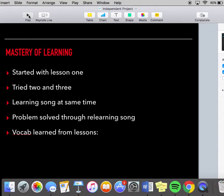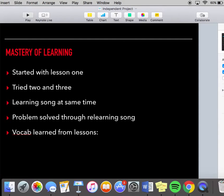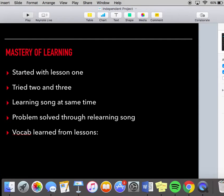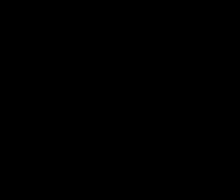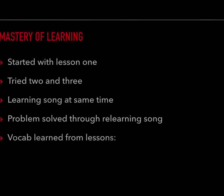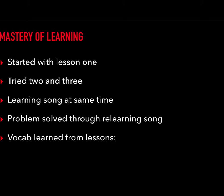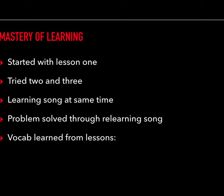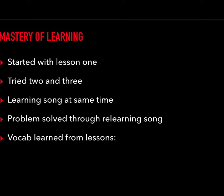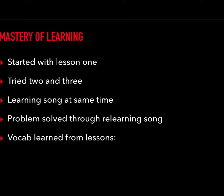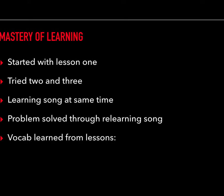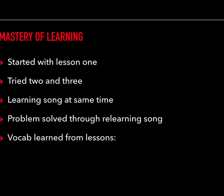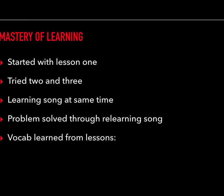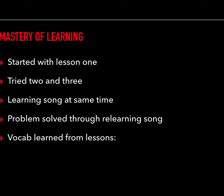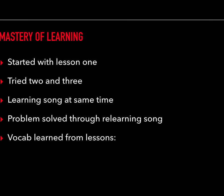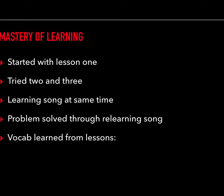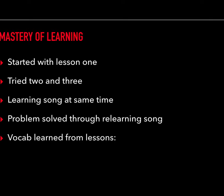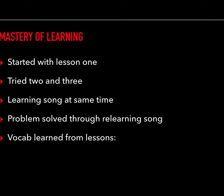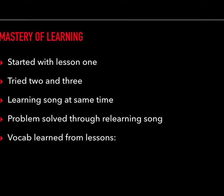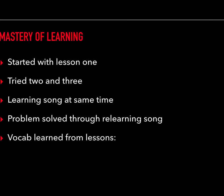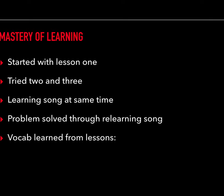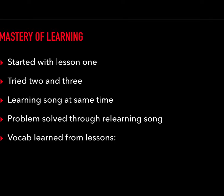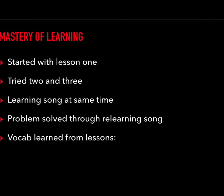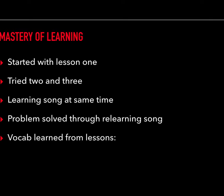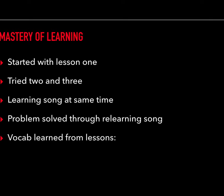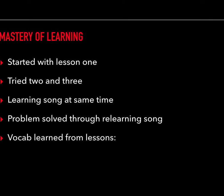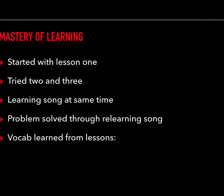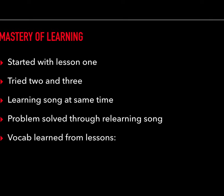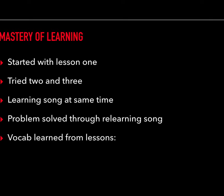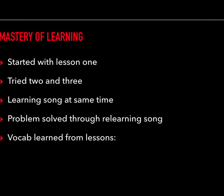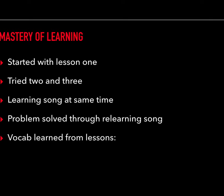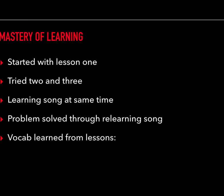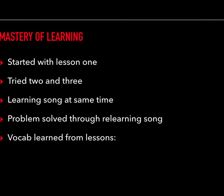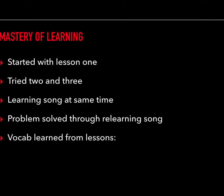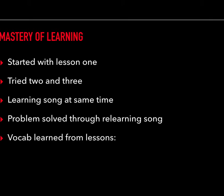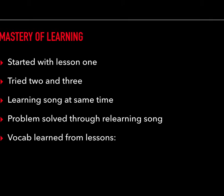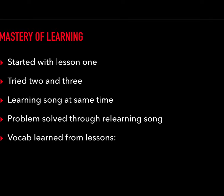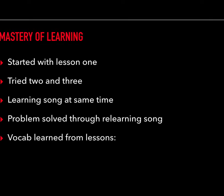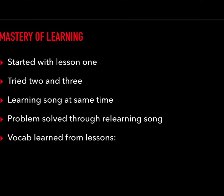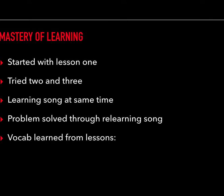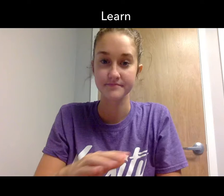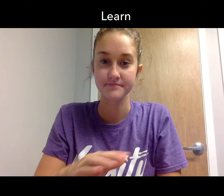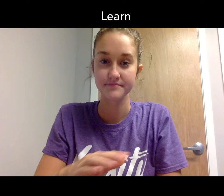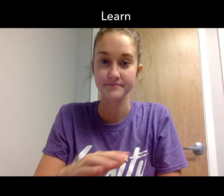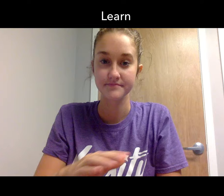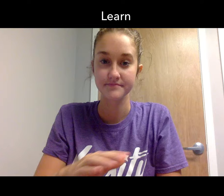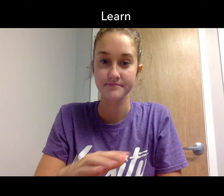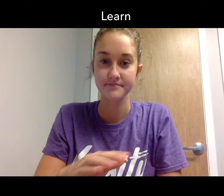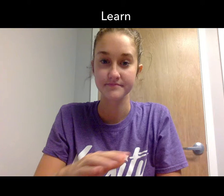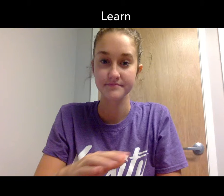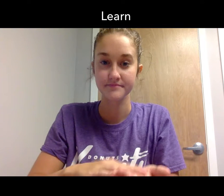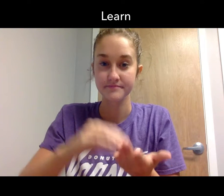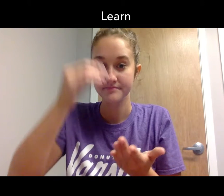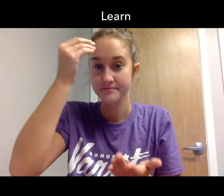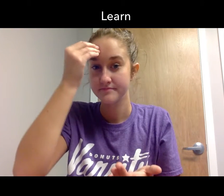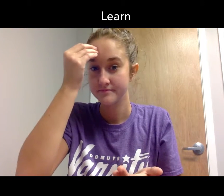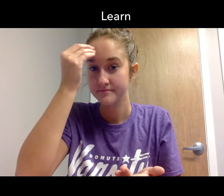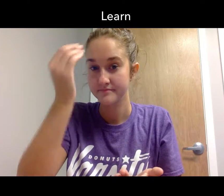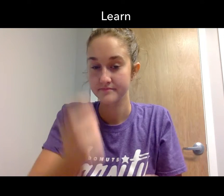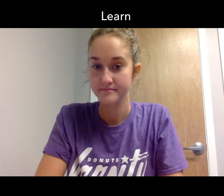um these are some of the vocab words that I learned from the lesson there